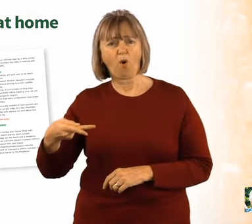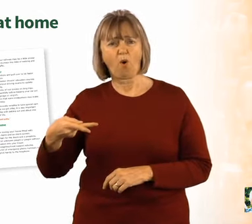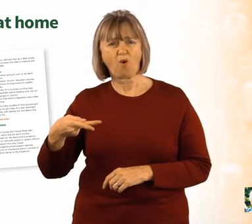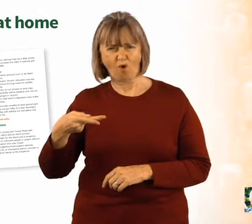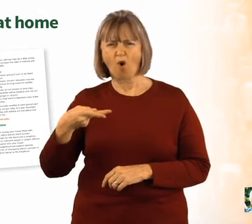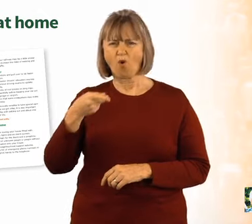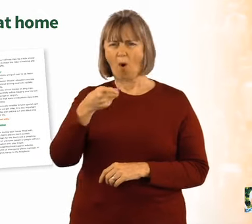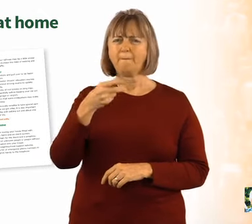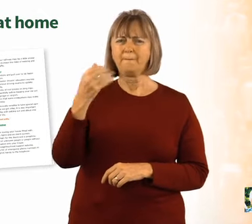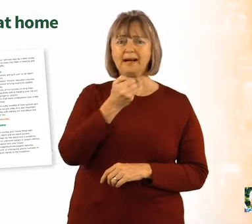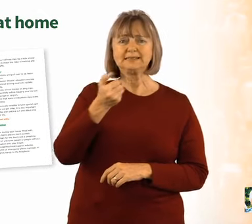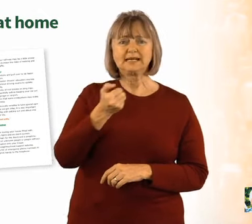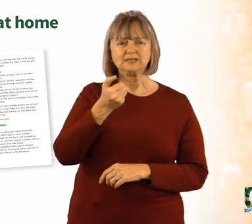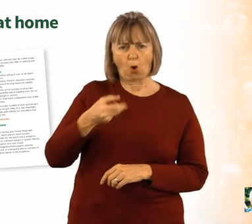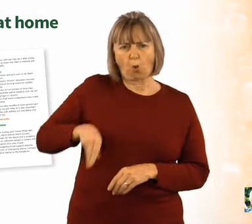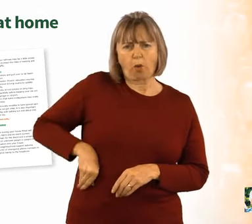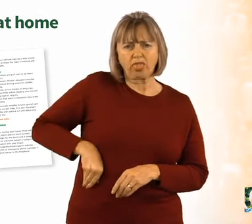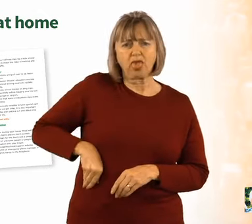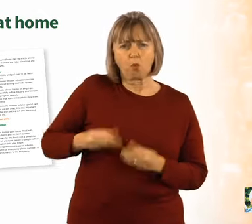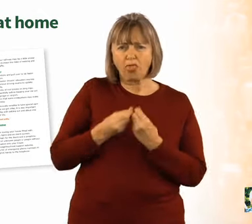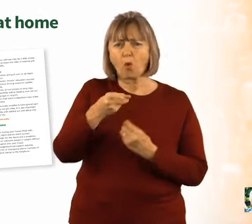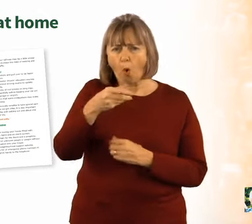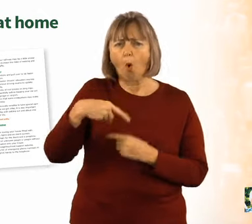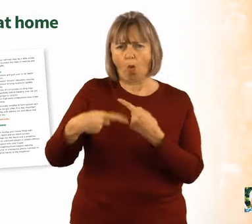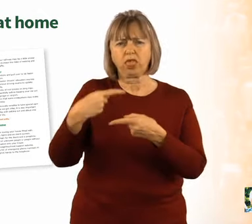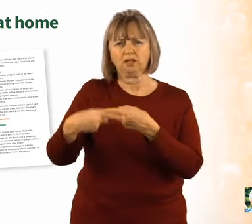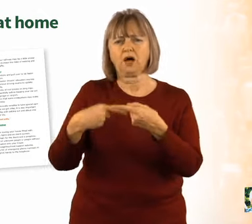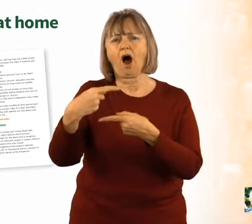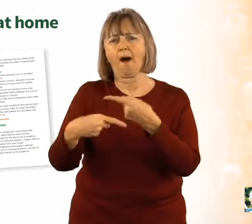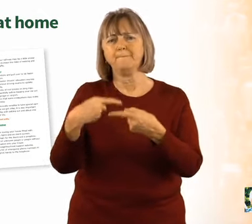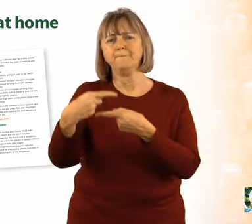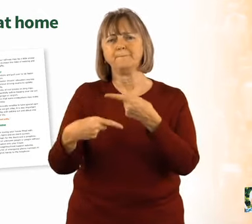Make sure your telephone is accessible from the floor.